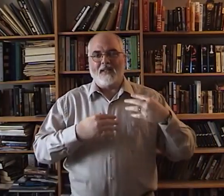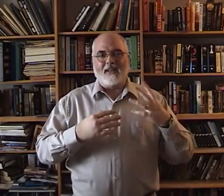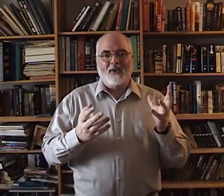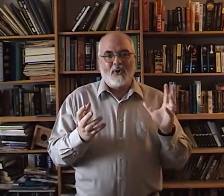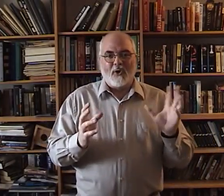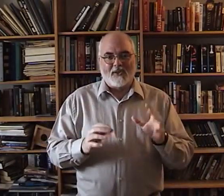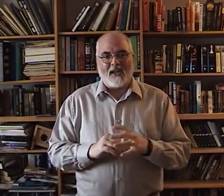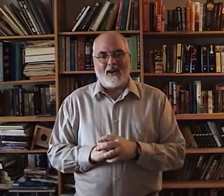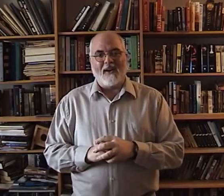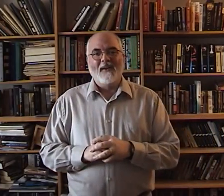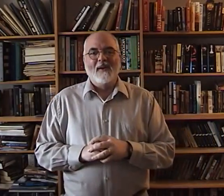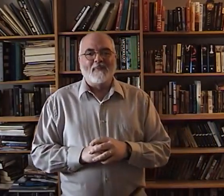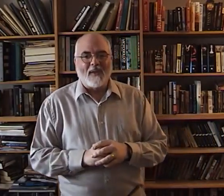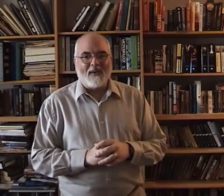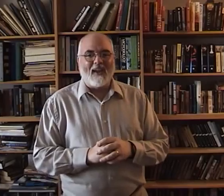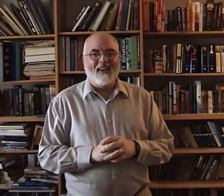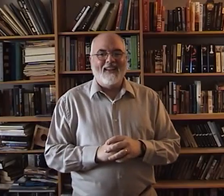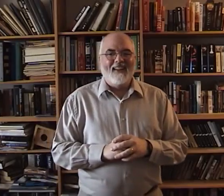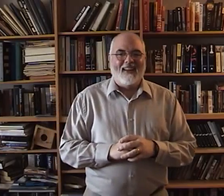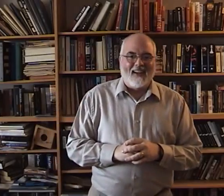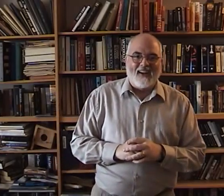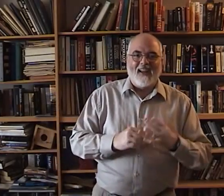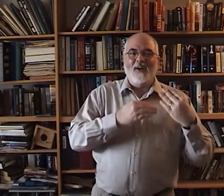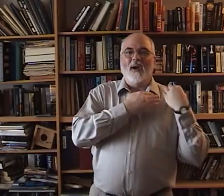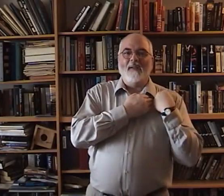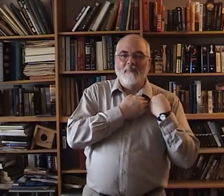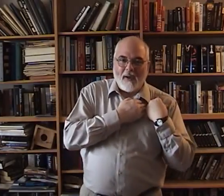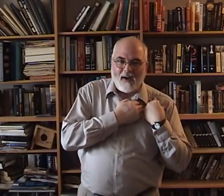you girls carry. Okay, anyway, bear.